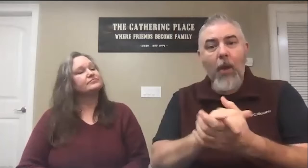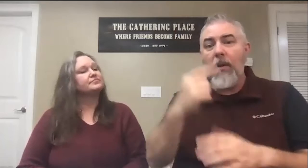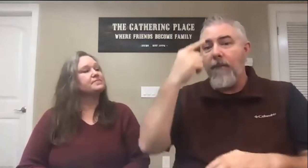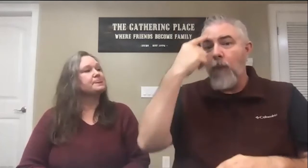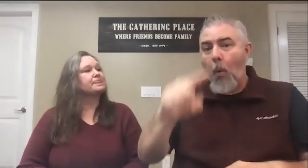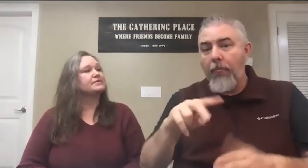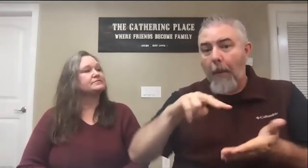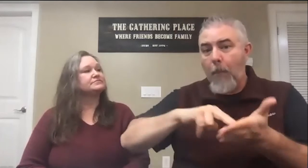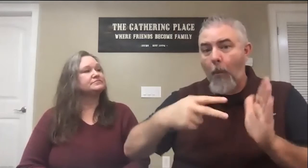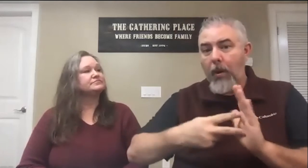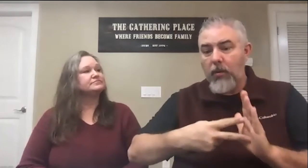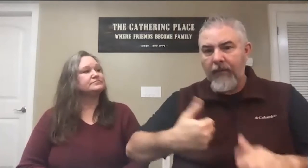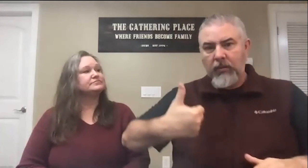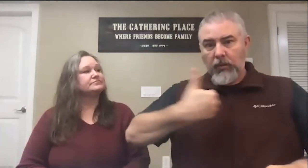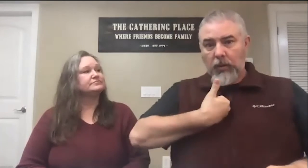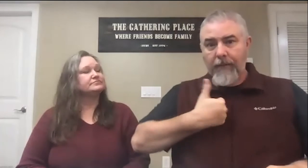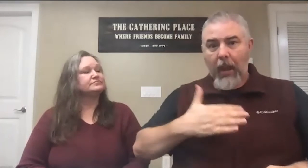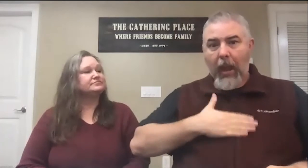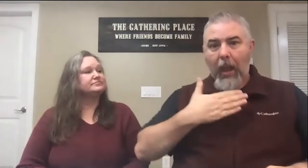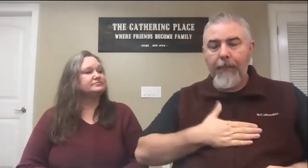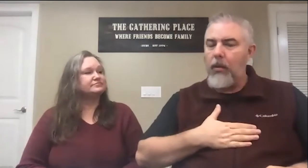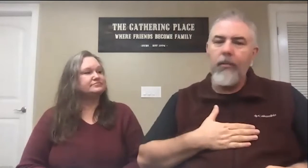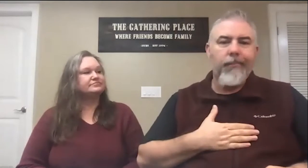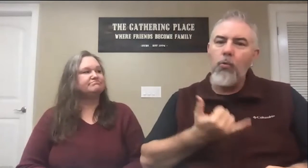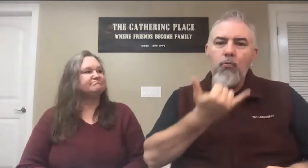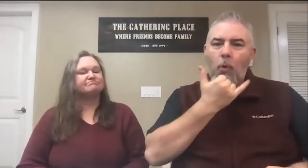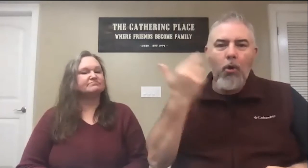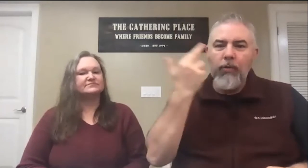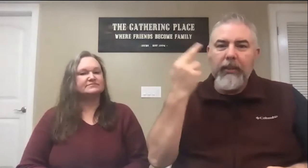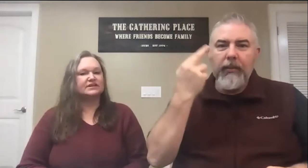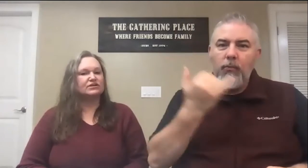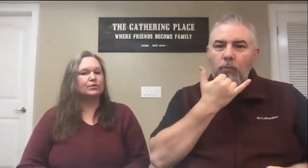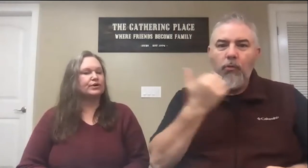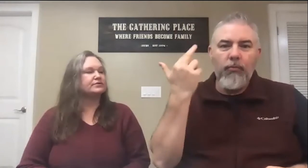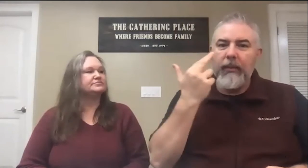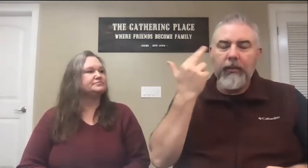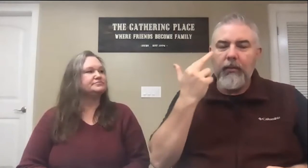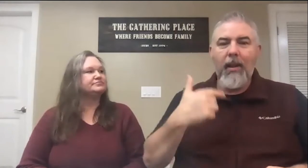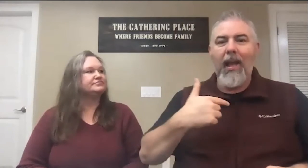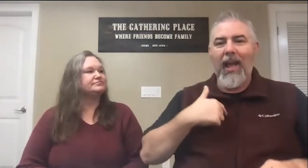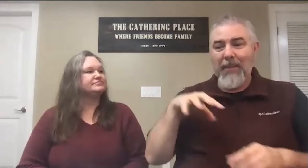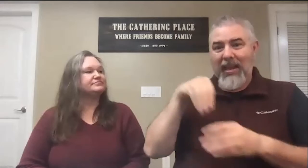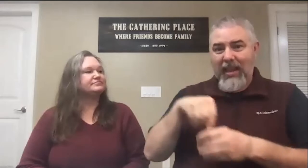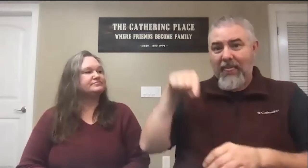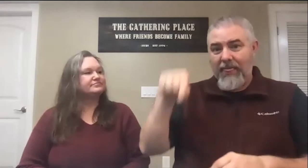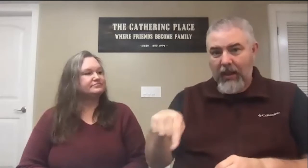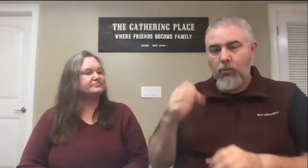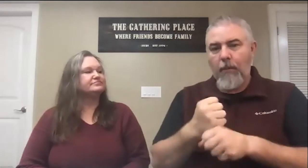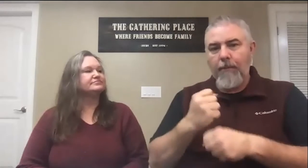if people get married for the purpose of themselves, to make themselves happy, then that's the wrong reason to get married. I'm